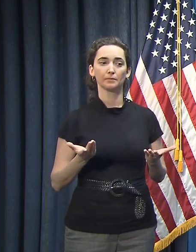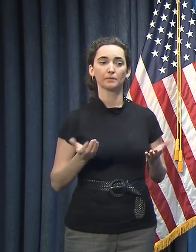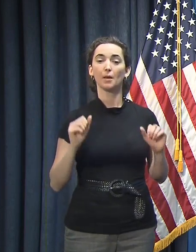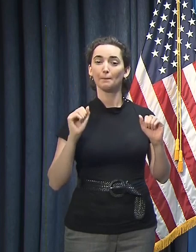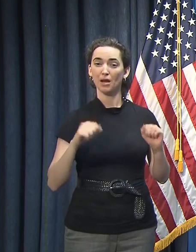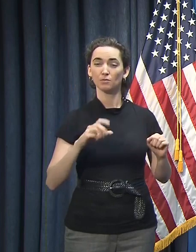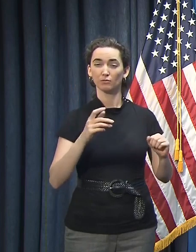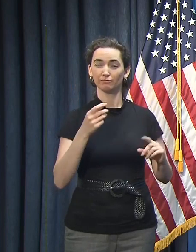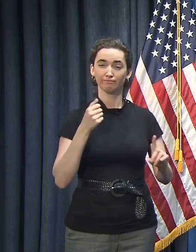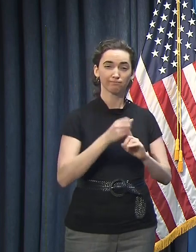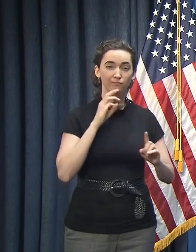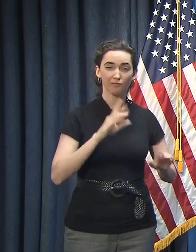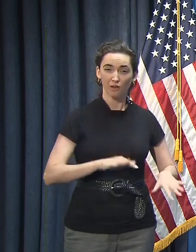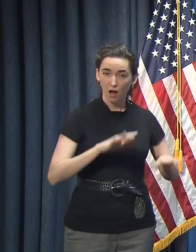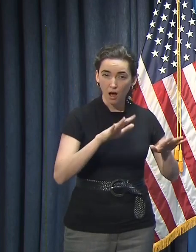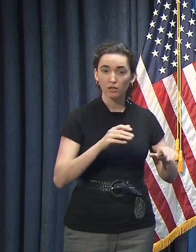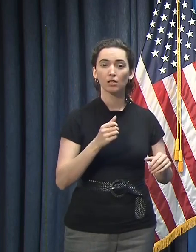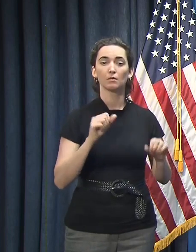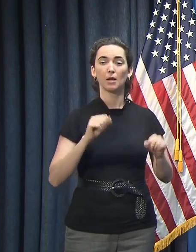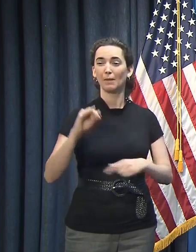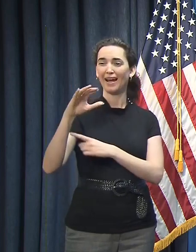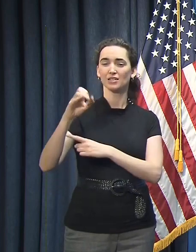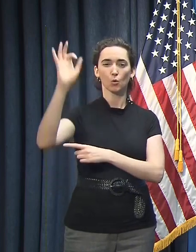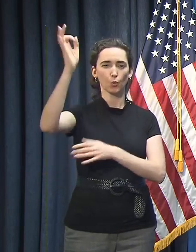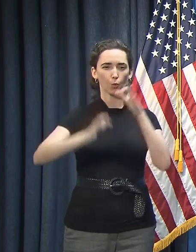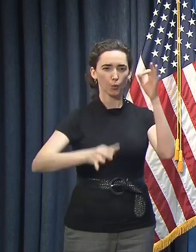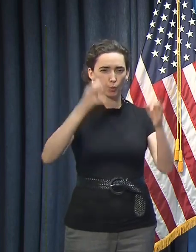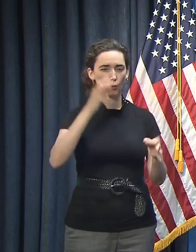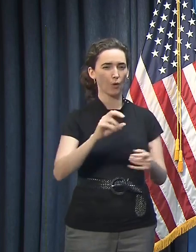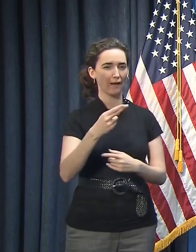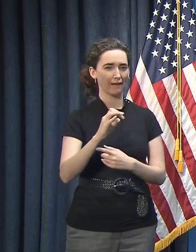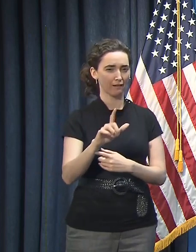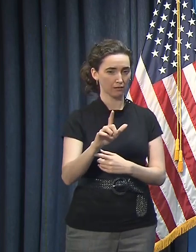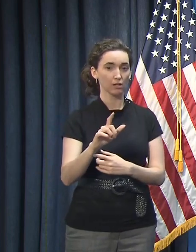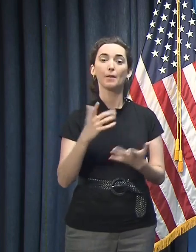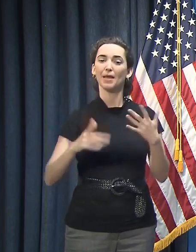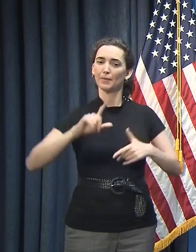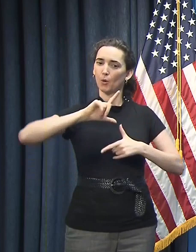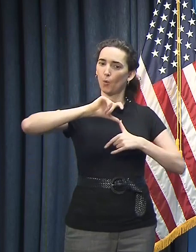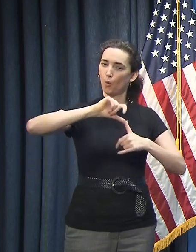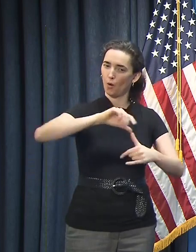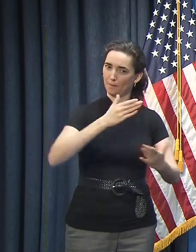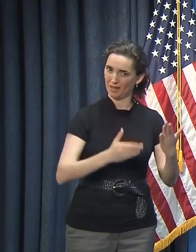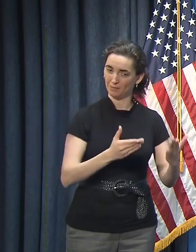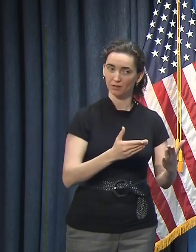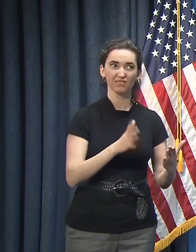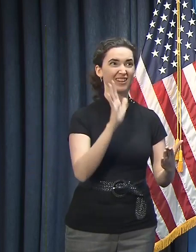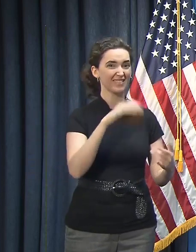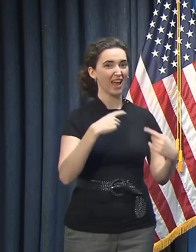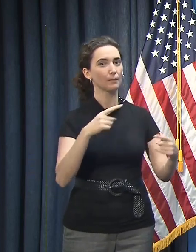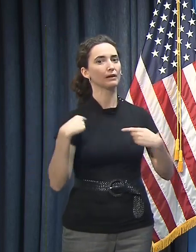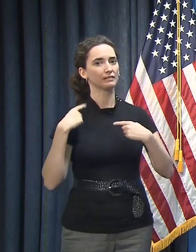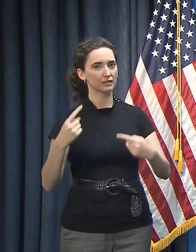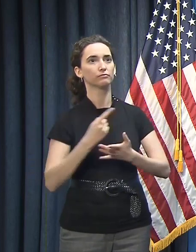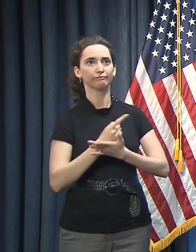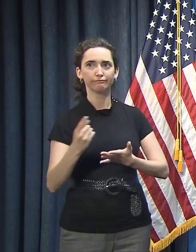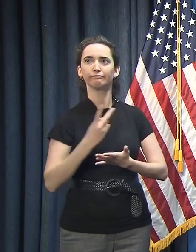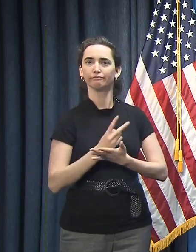some flash flooding, hail, potentially tornadoes. And that's, I know we've had to make that announcement a number of times over the last several